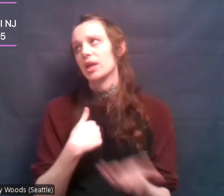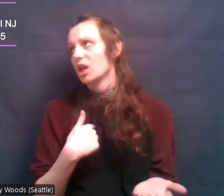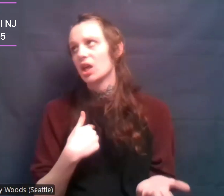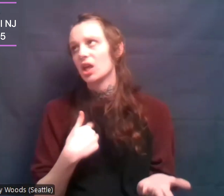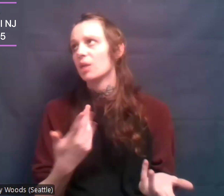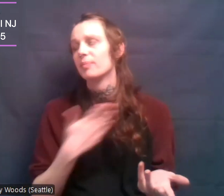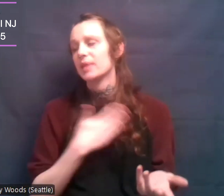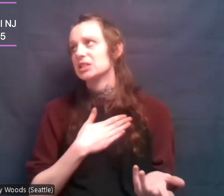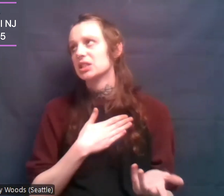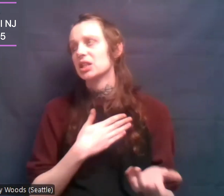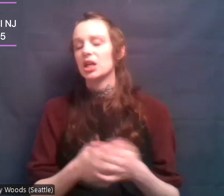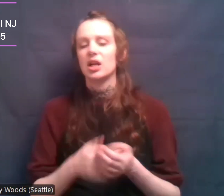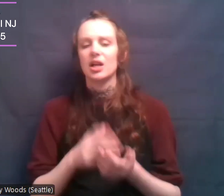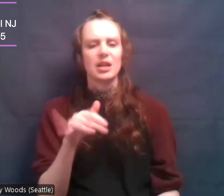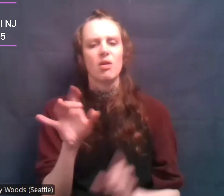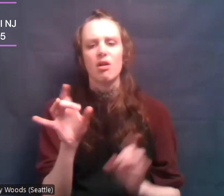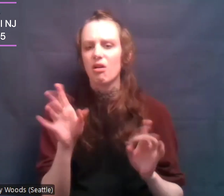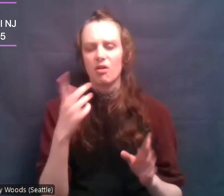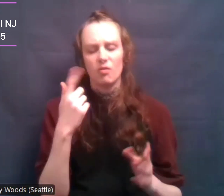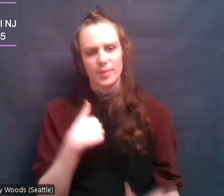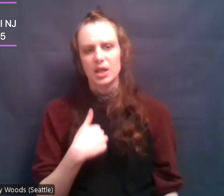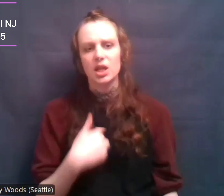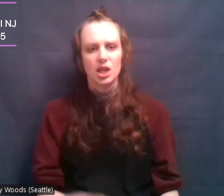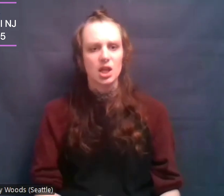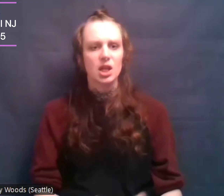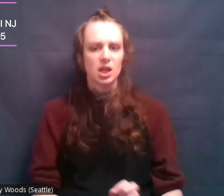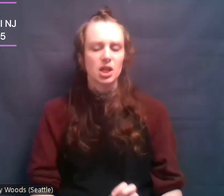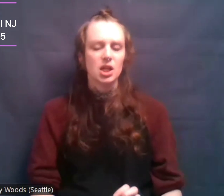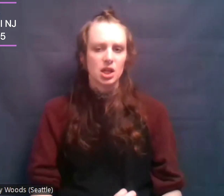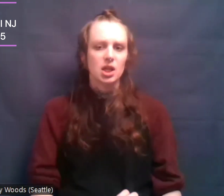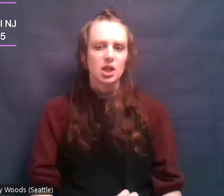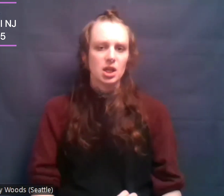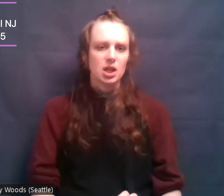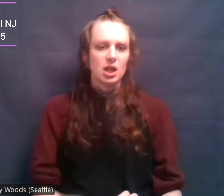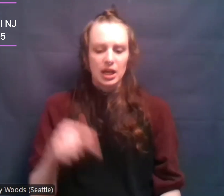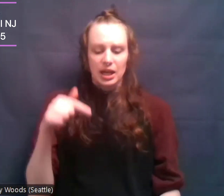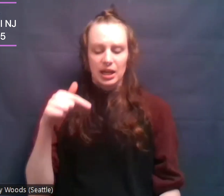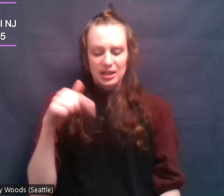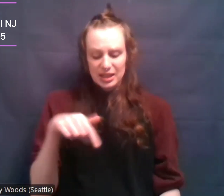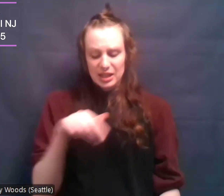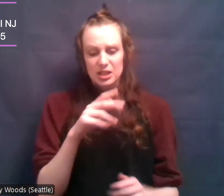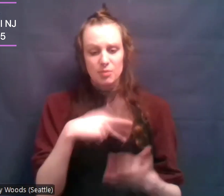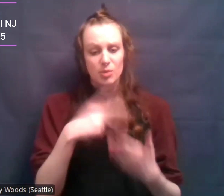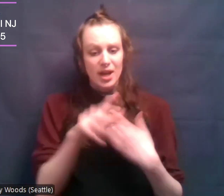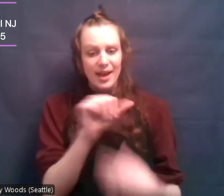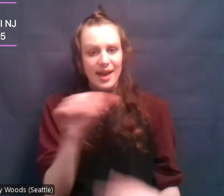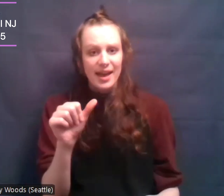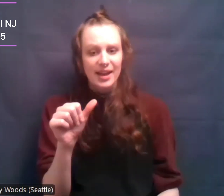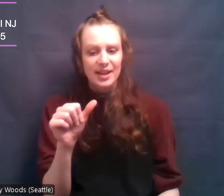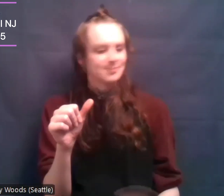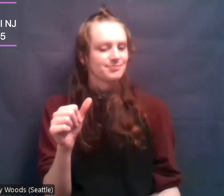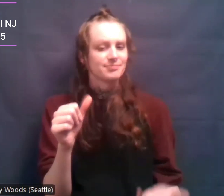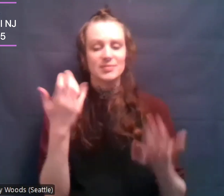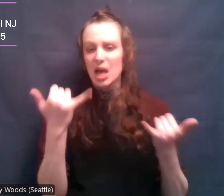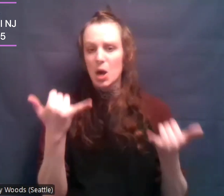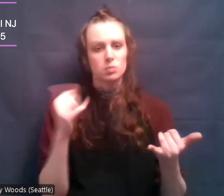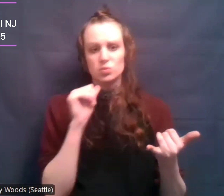for me. And I'm glad to say because of this program, I haven't had a thought like that in a long time. Because